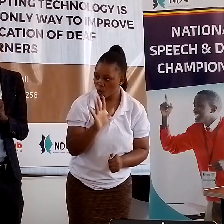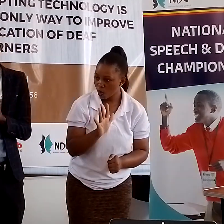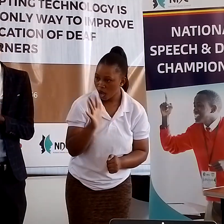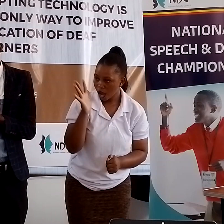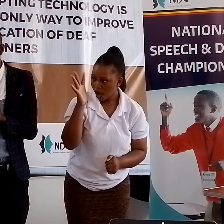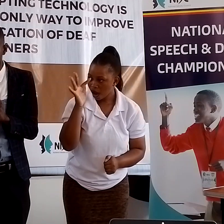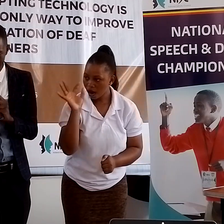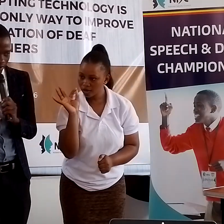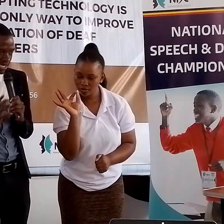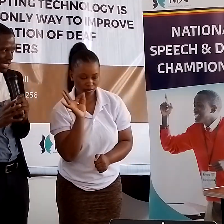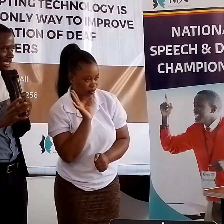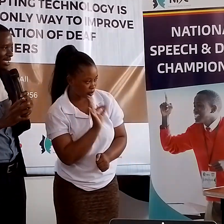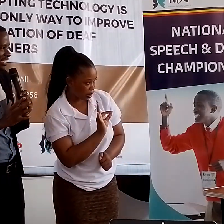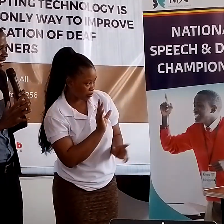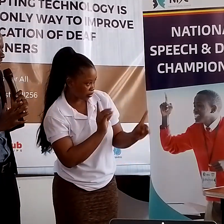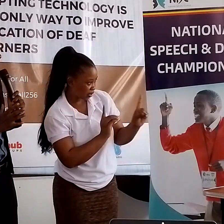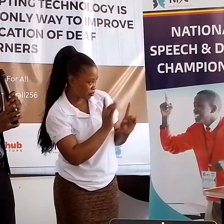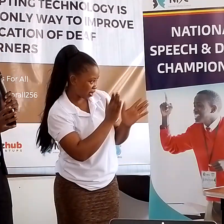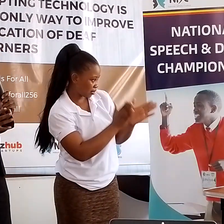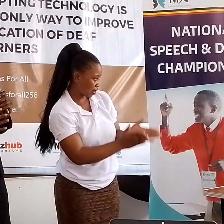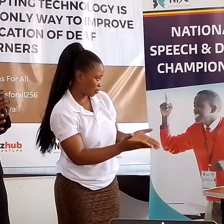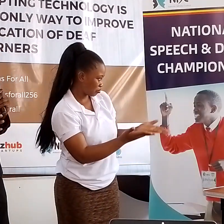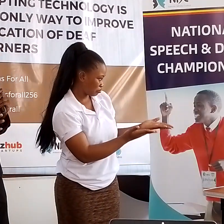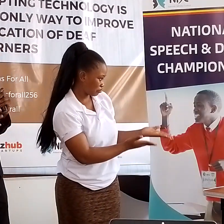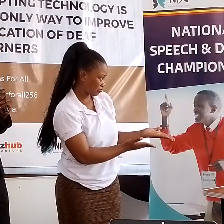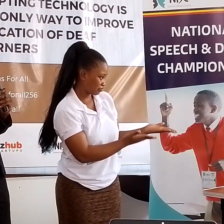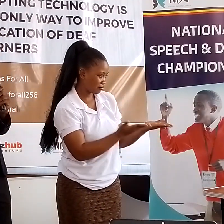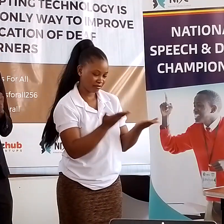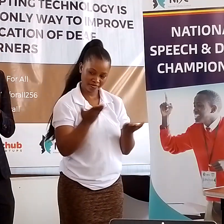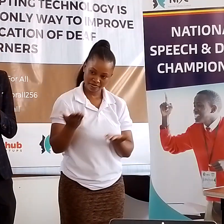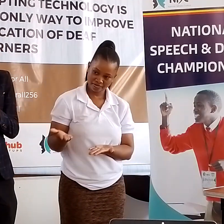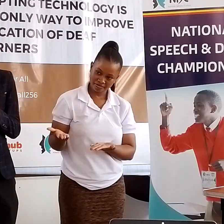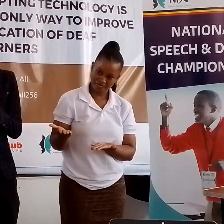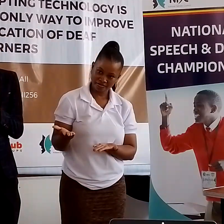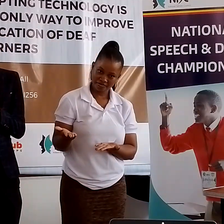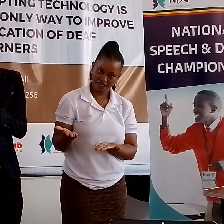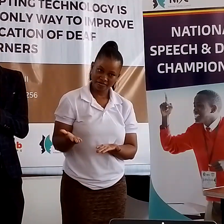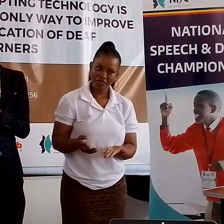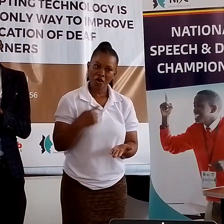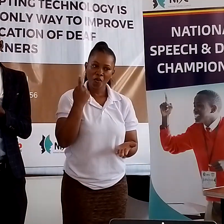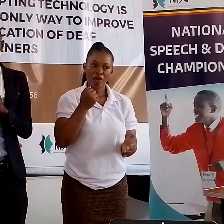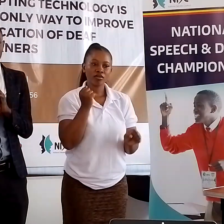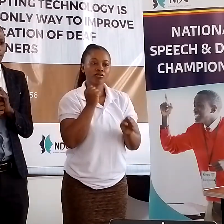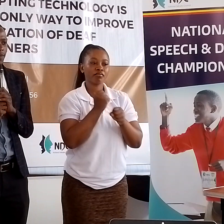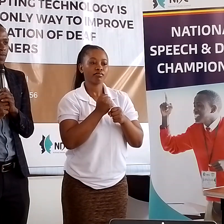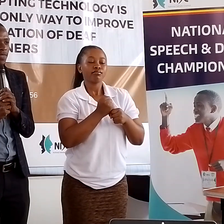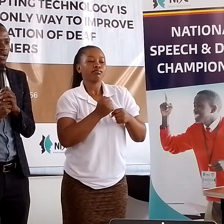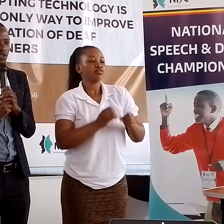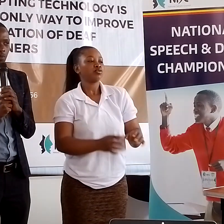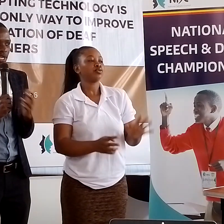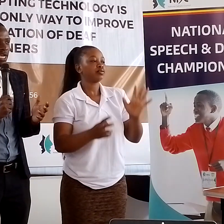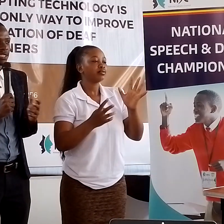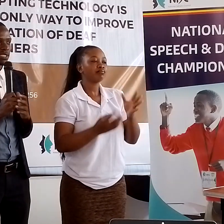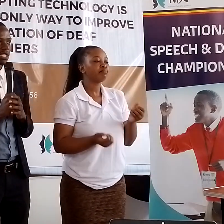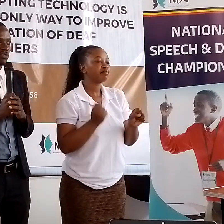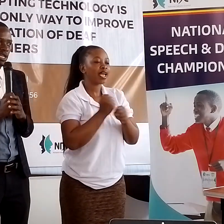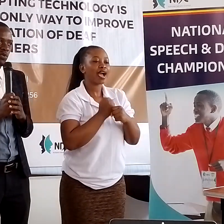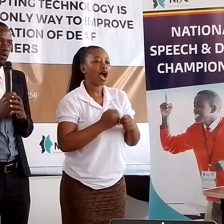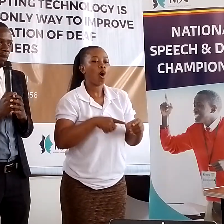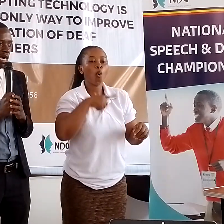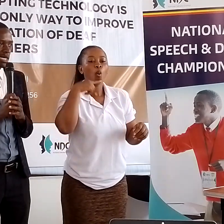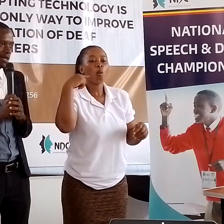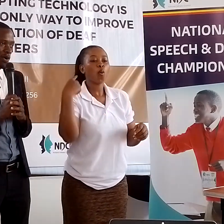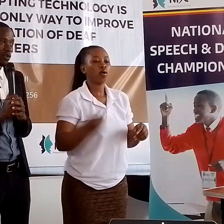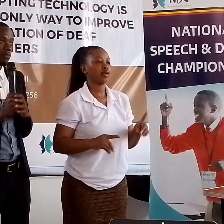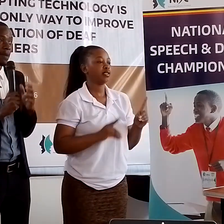beautiful and handsome debaters that are going to put up a very heated debate. To me, I think today